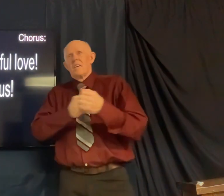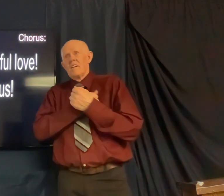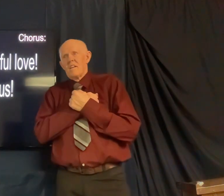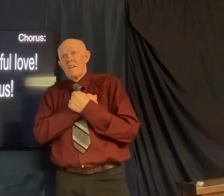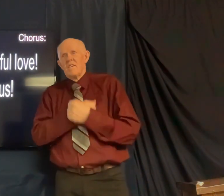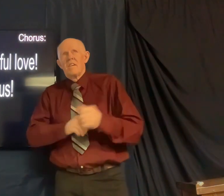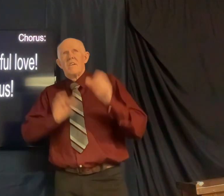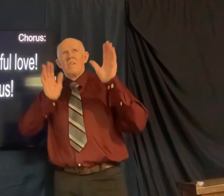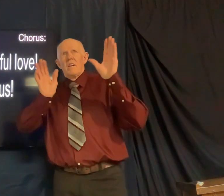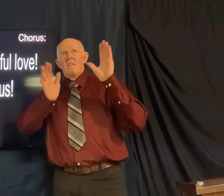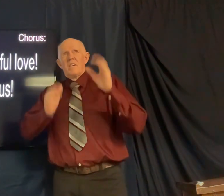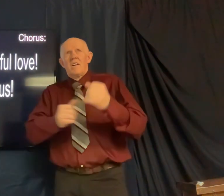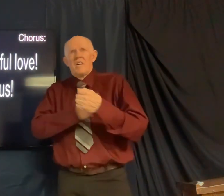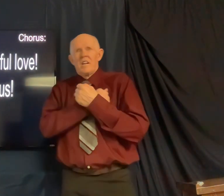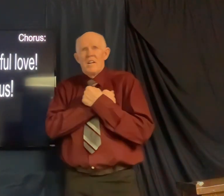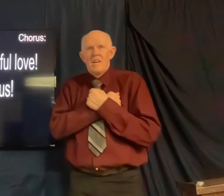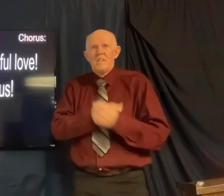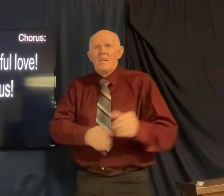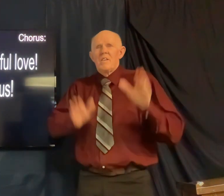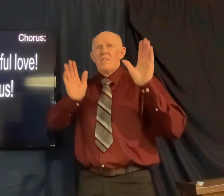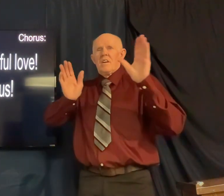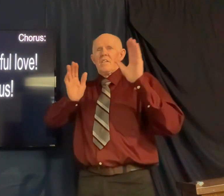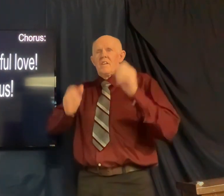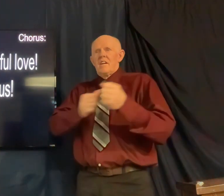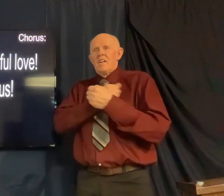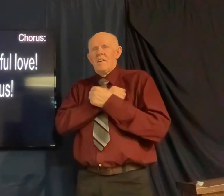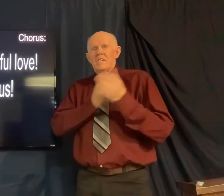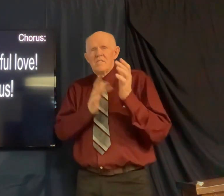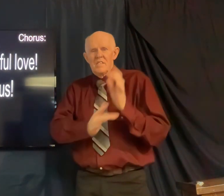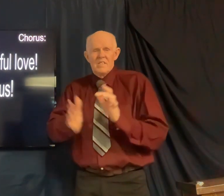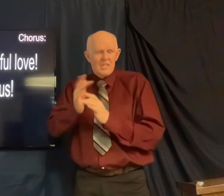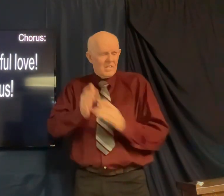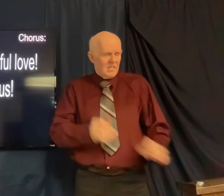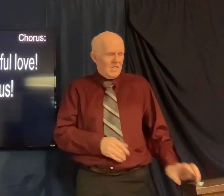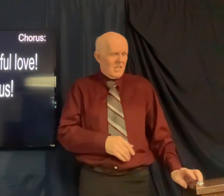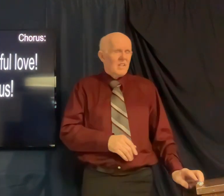Wonderful love, wonderful love, wonderful love of Jesus.